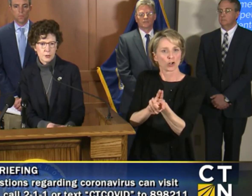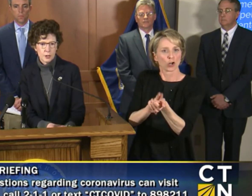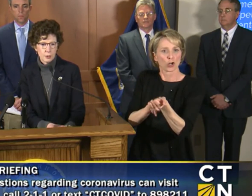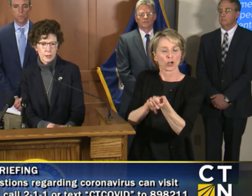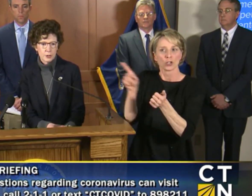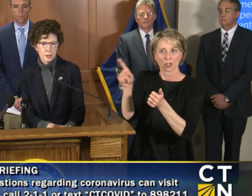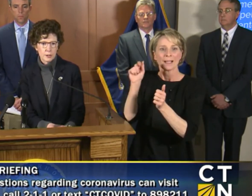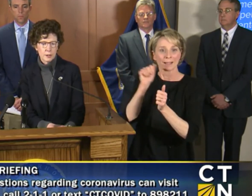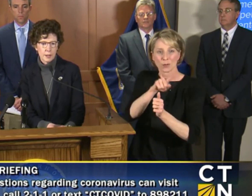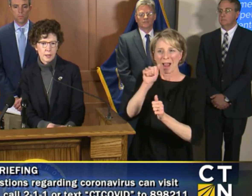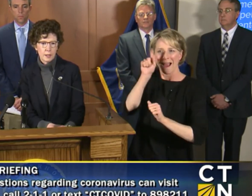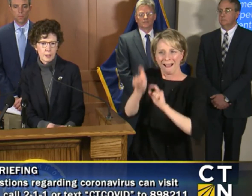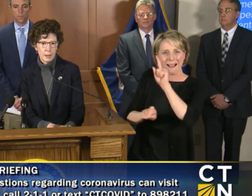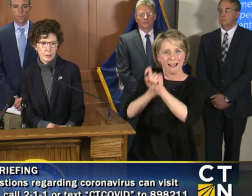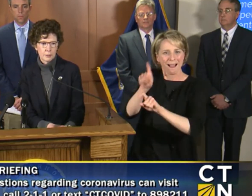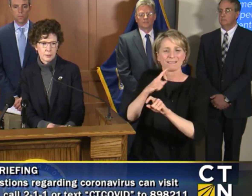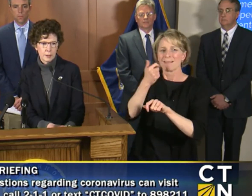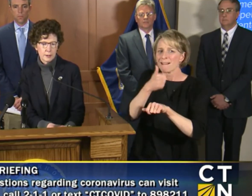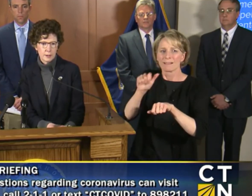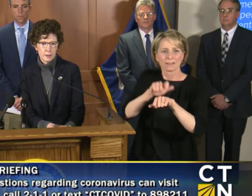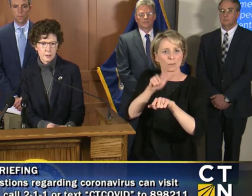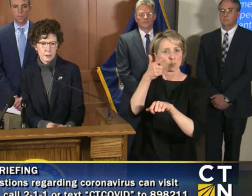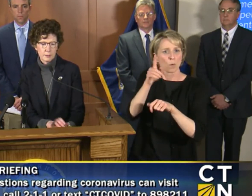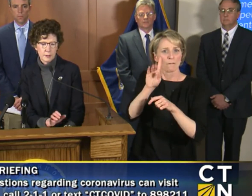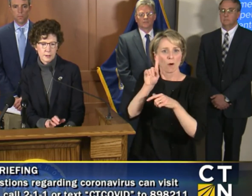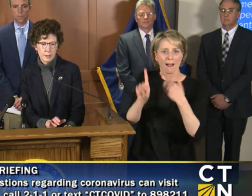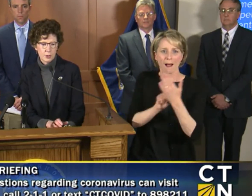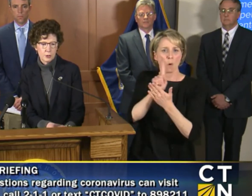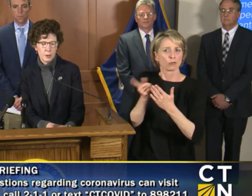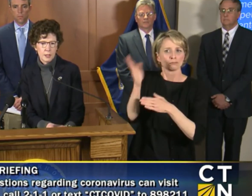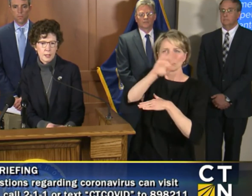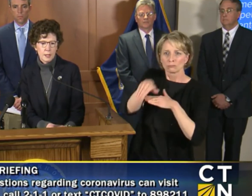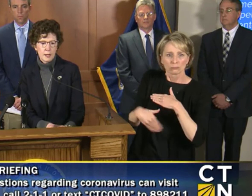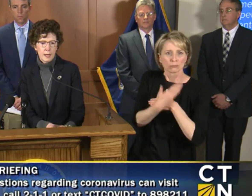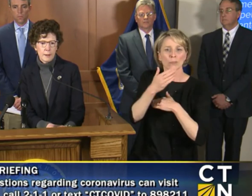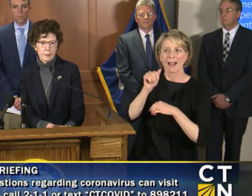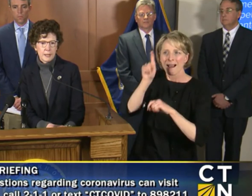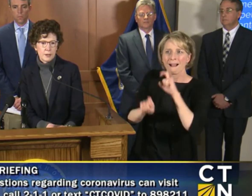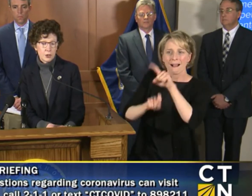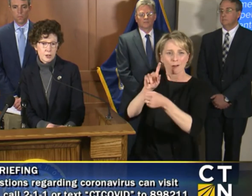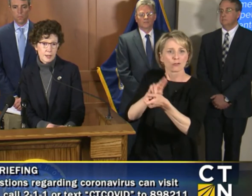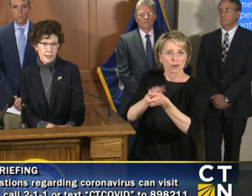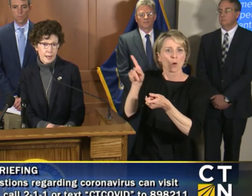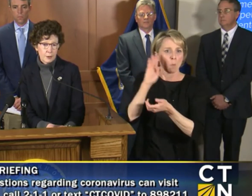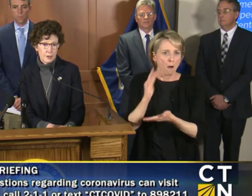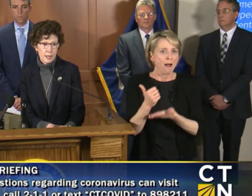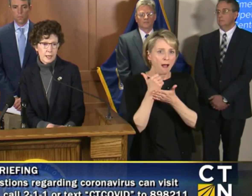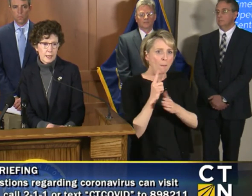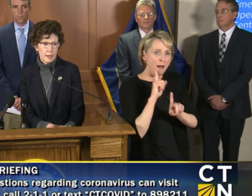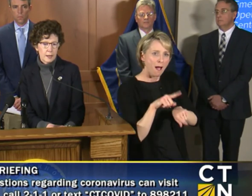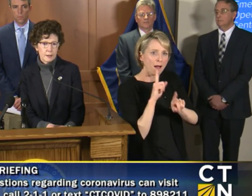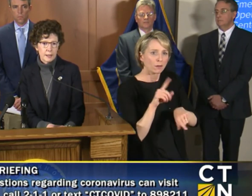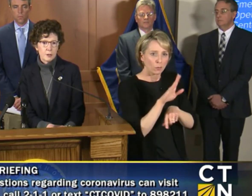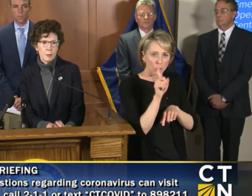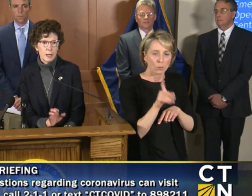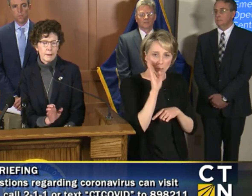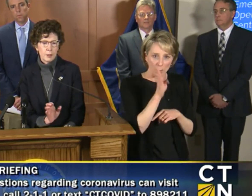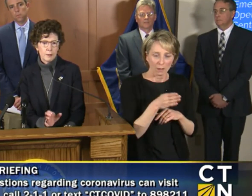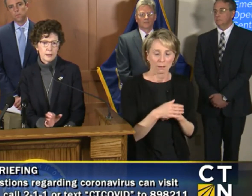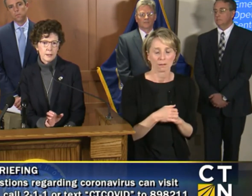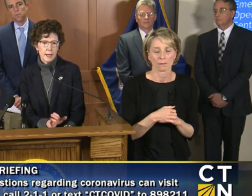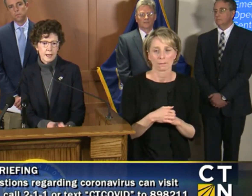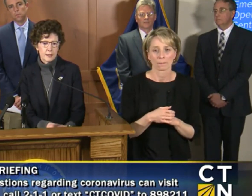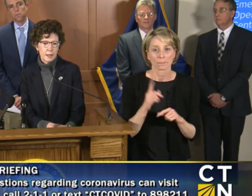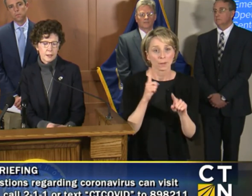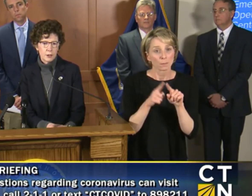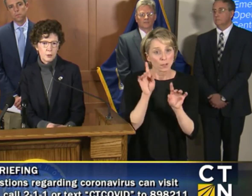can answer their questions about this issue. In addition to that, I would say I'd like to remind the